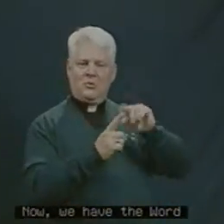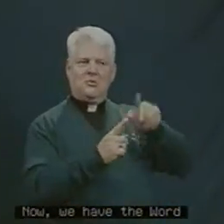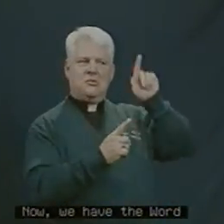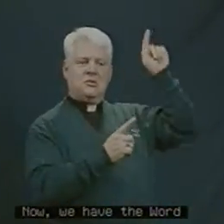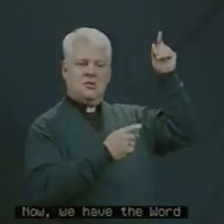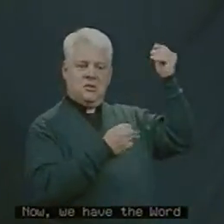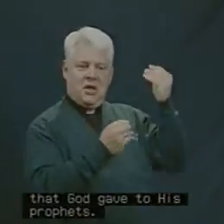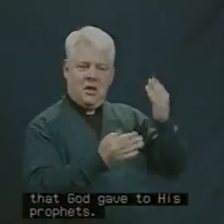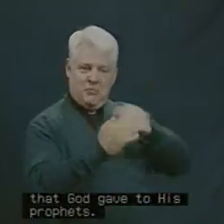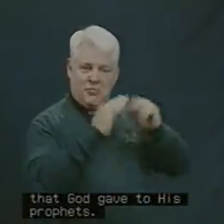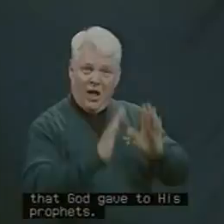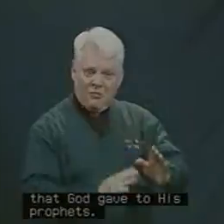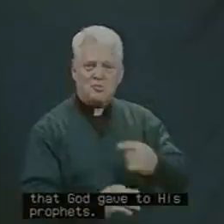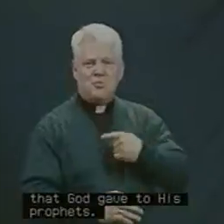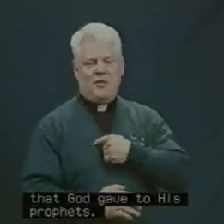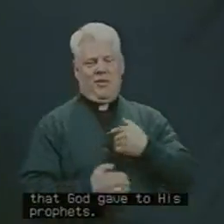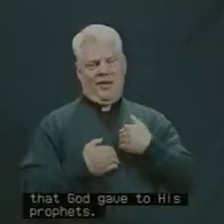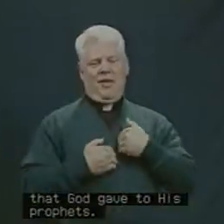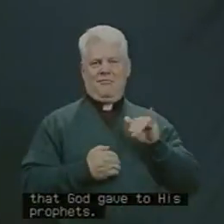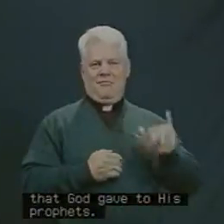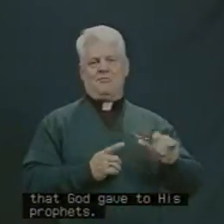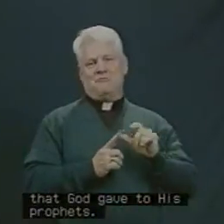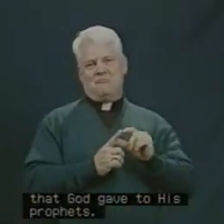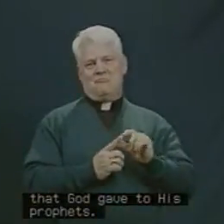the Word that God gave to His prophets.